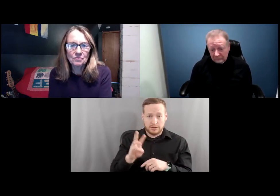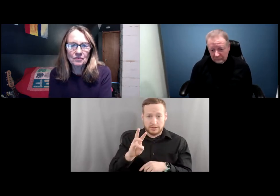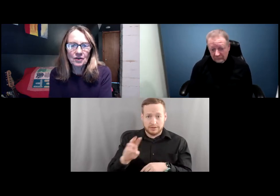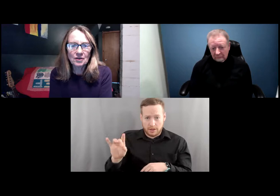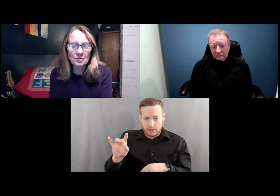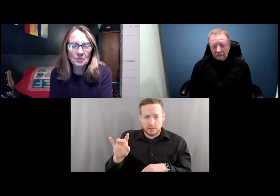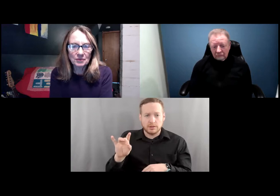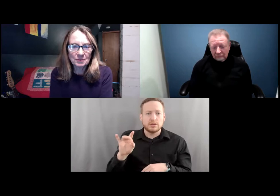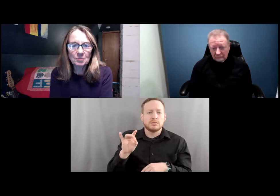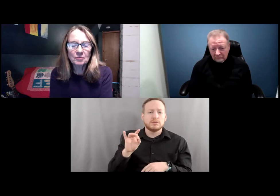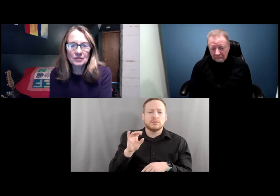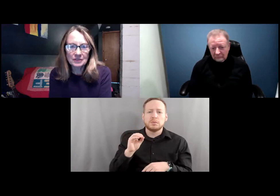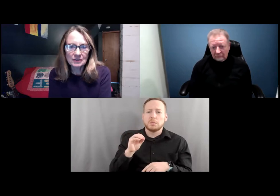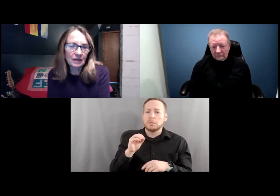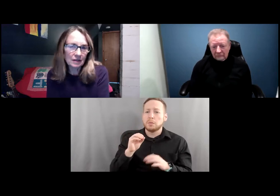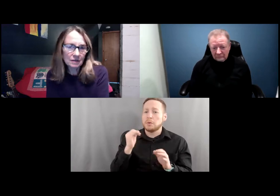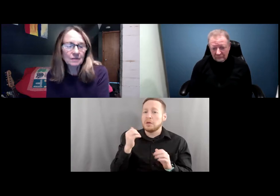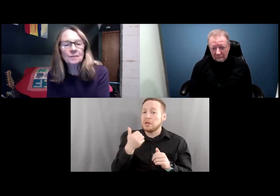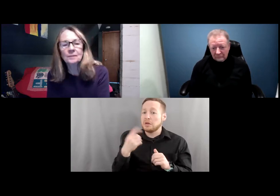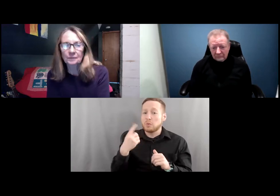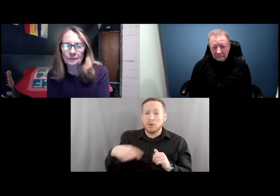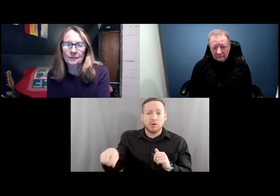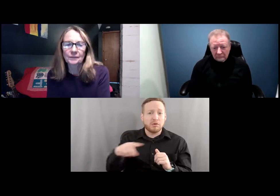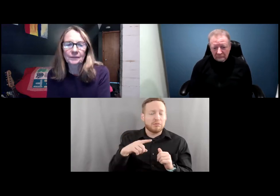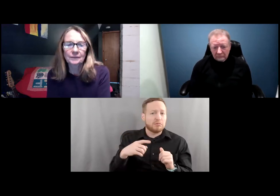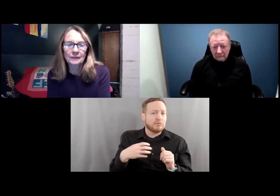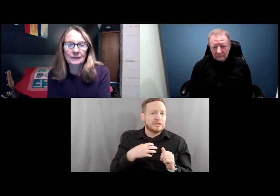So far, people seem to prefer 6 to 8.